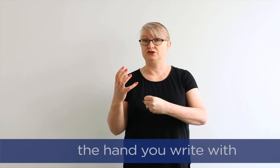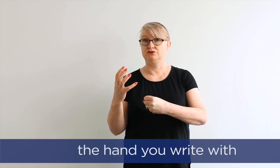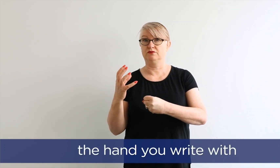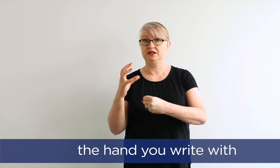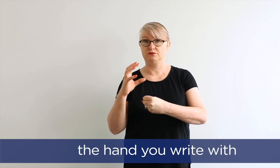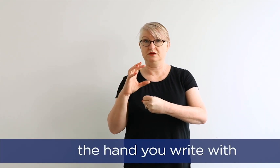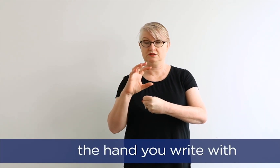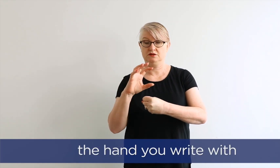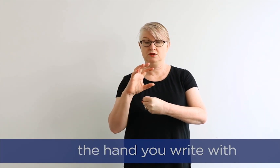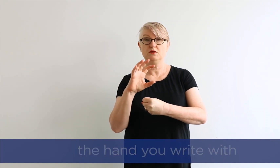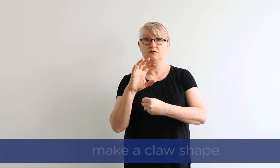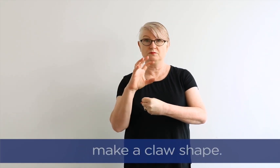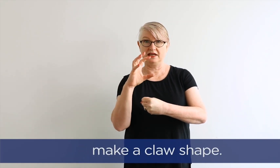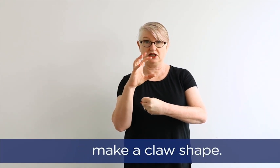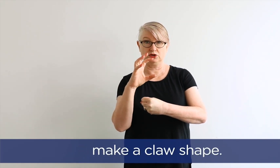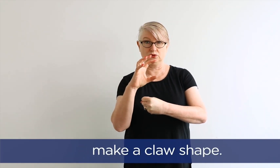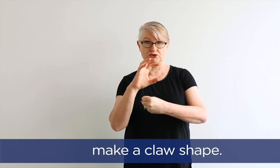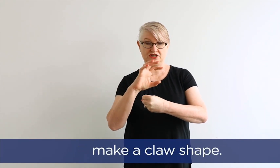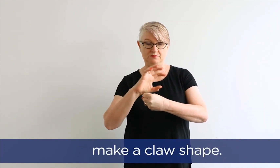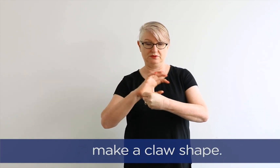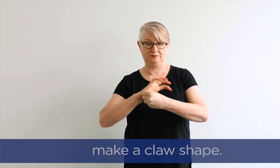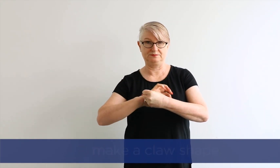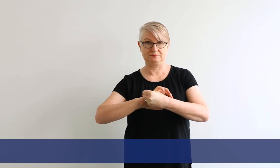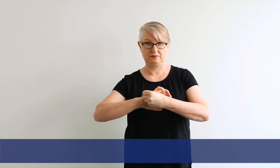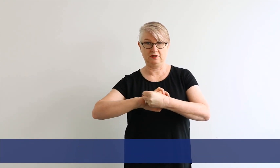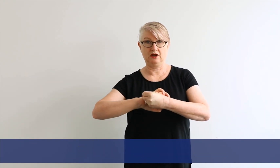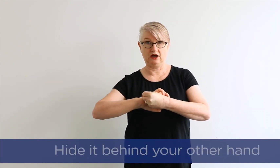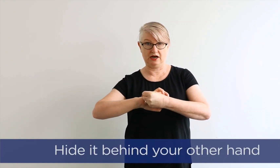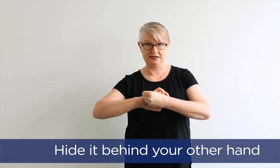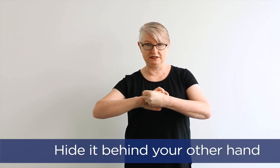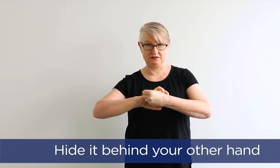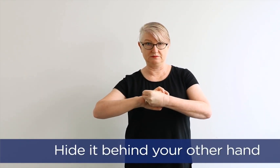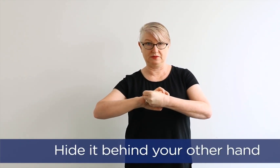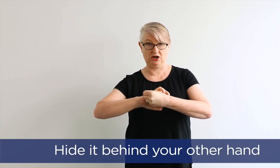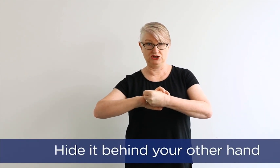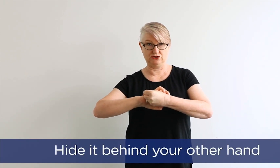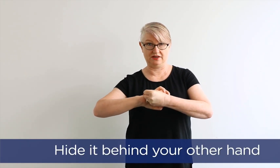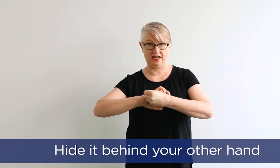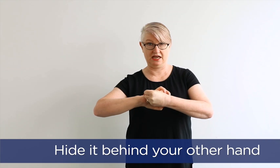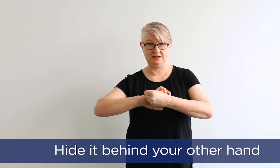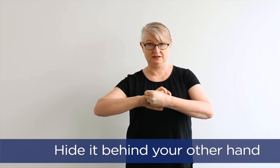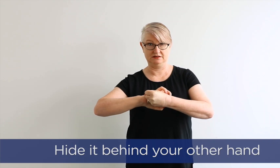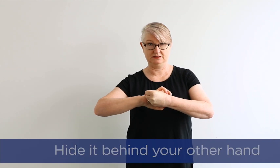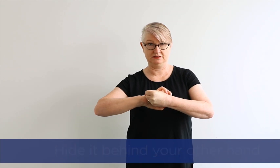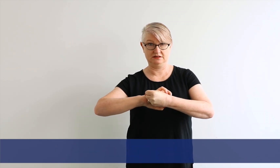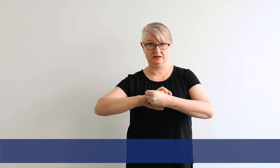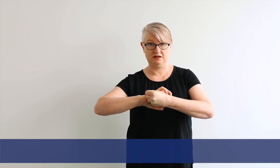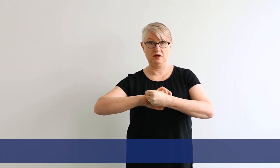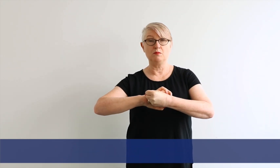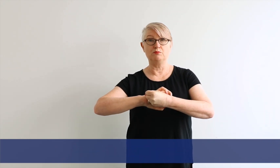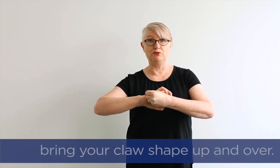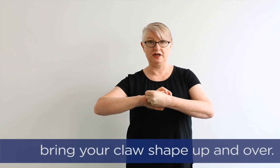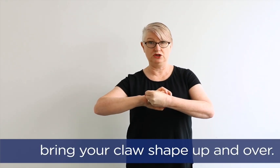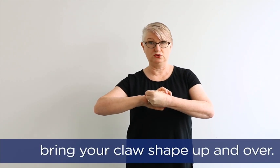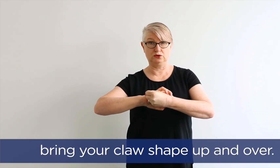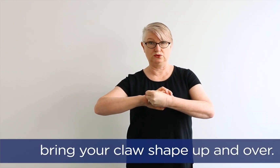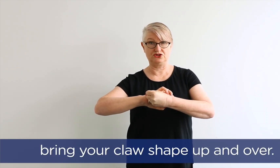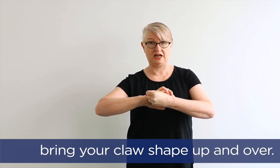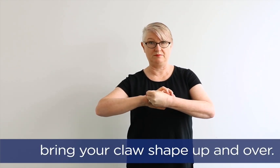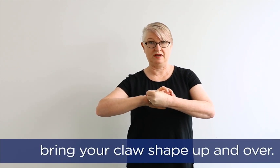you write with, make a claw shape. Hide it behind your other hand. Bring your claw shape